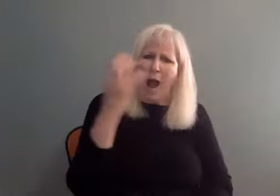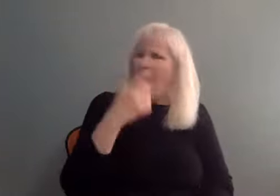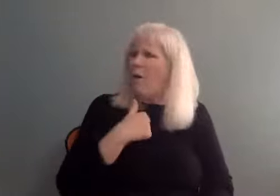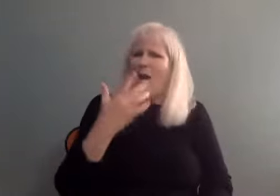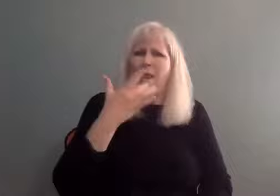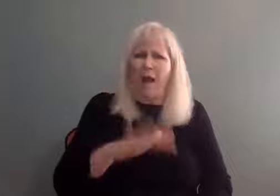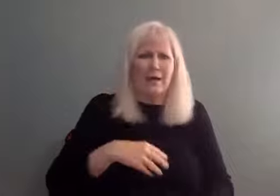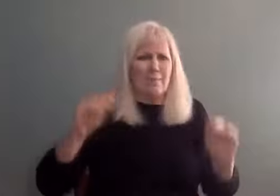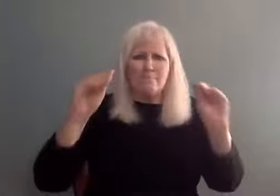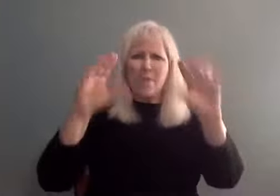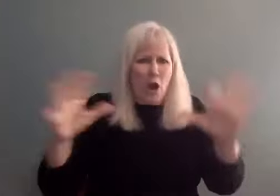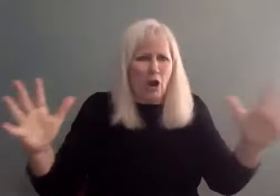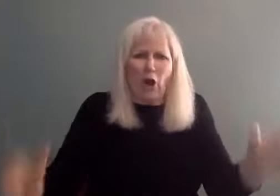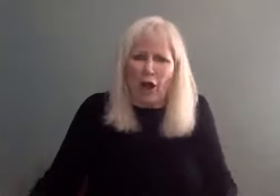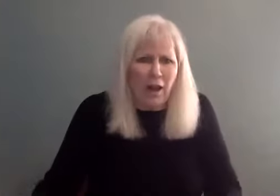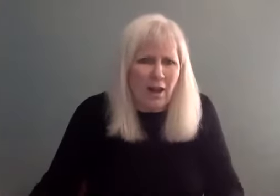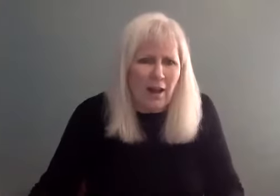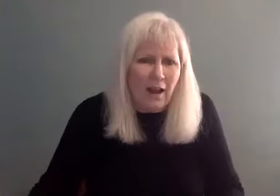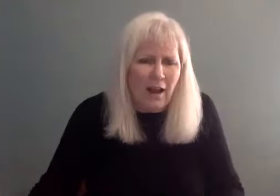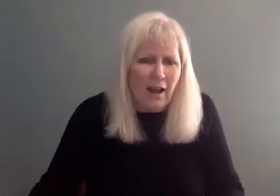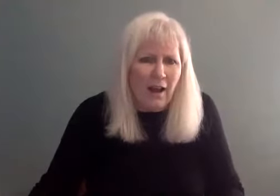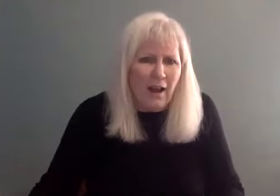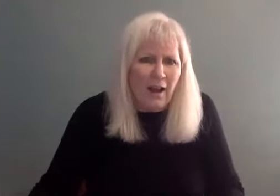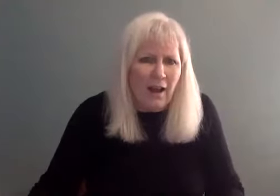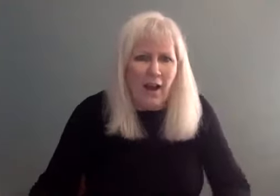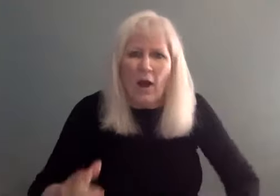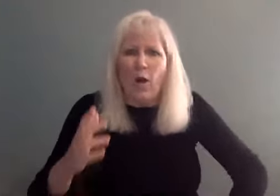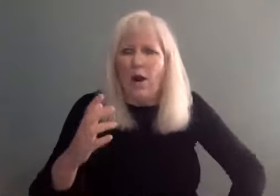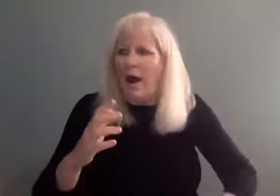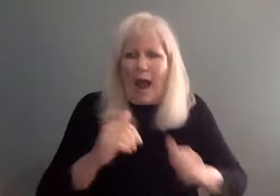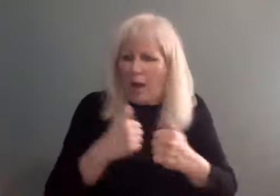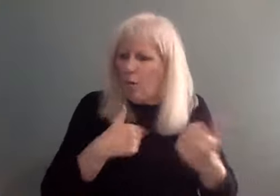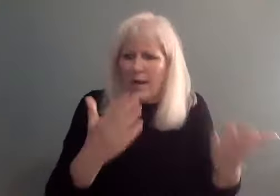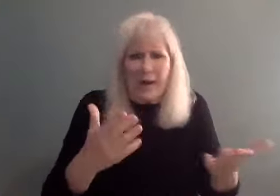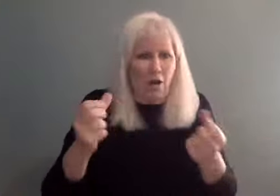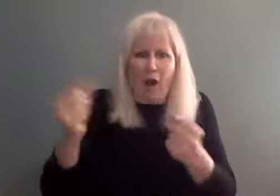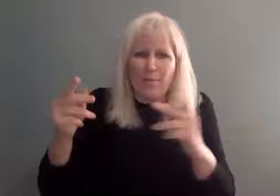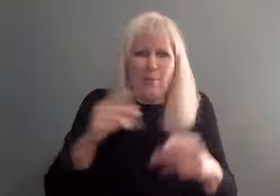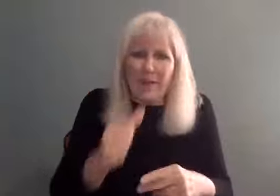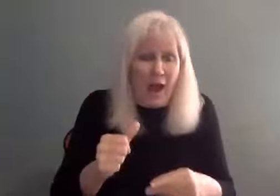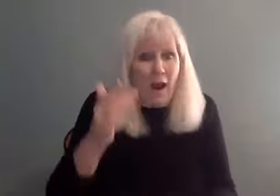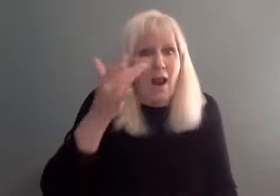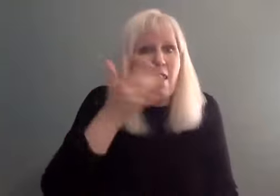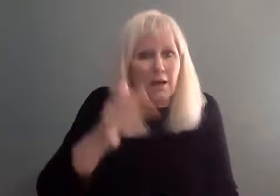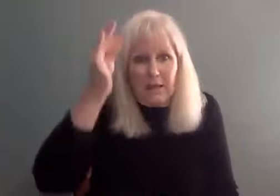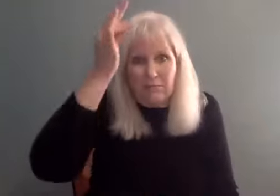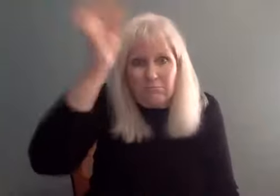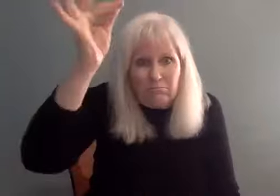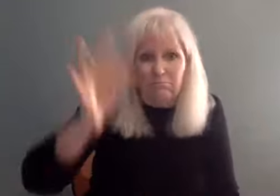and inches that we get to be here. And I pray that all of us have a day of usefulness, because that's all I